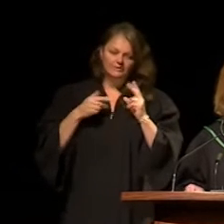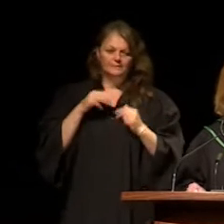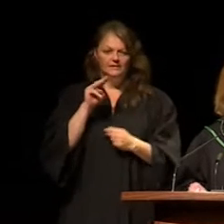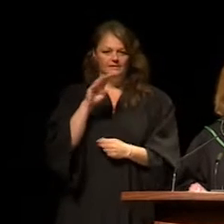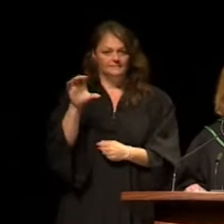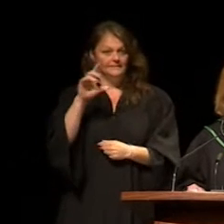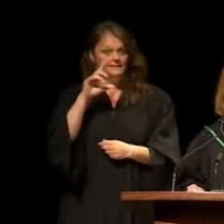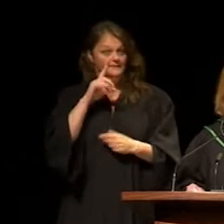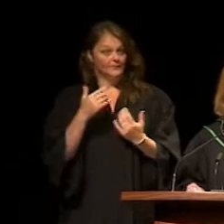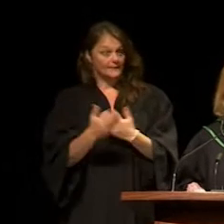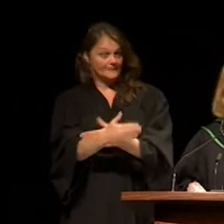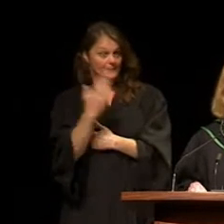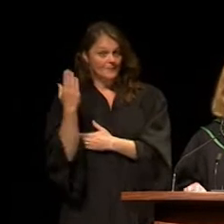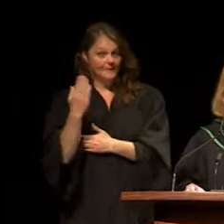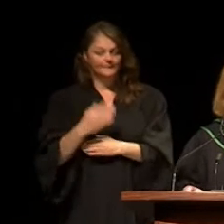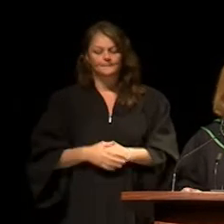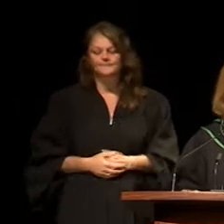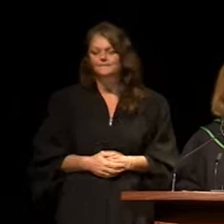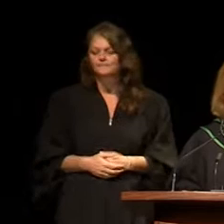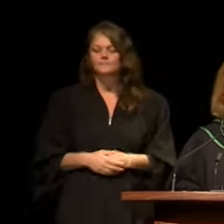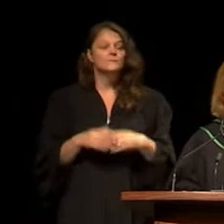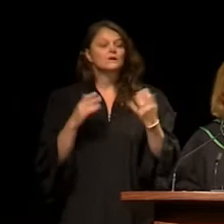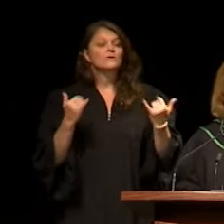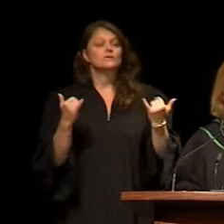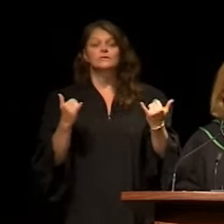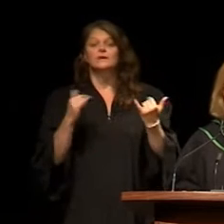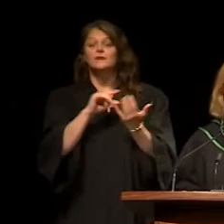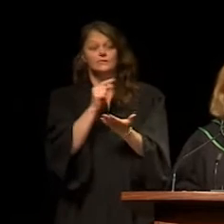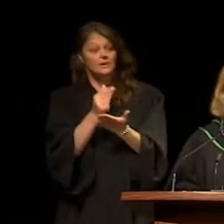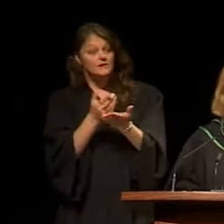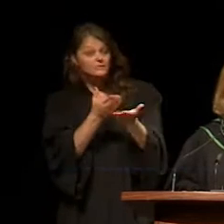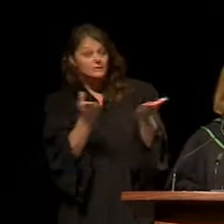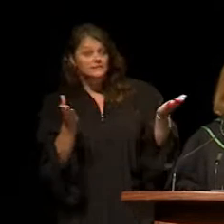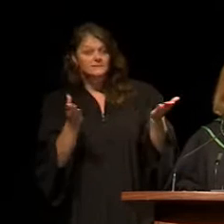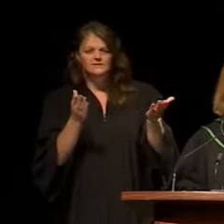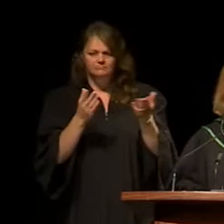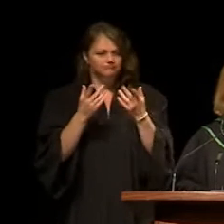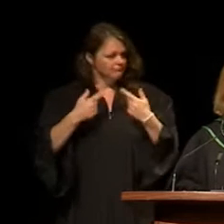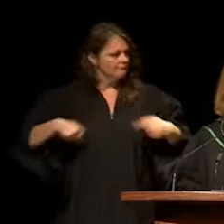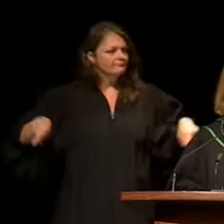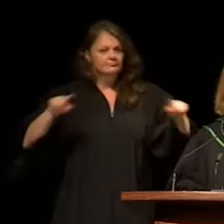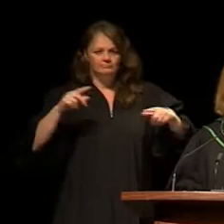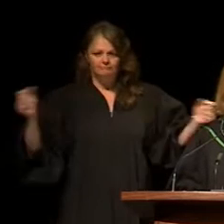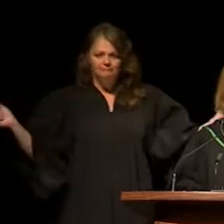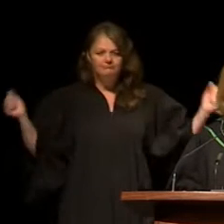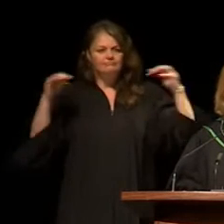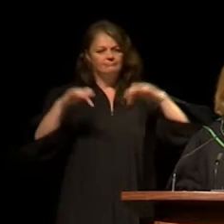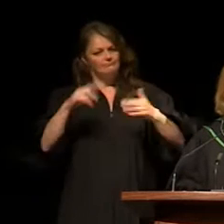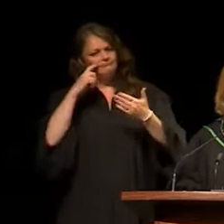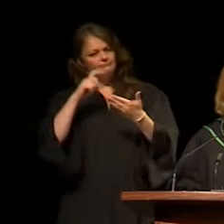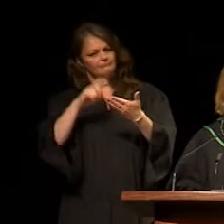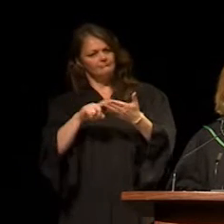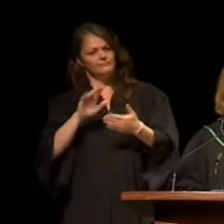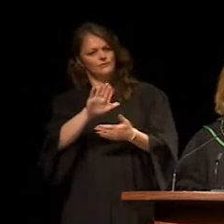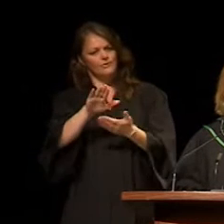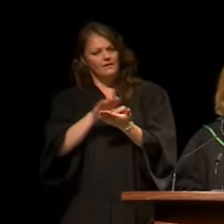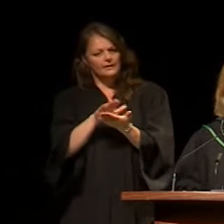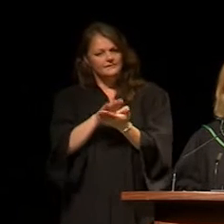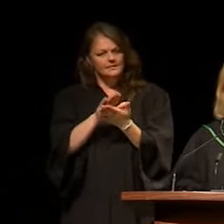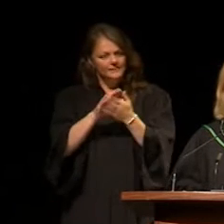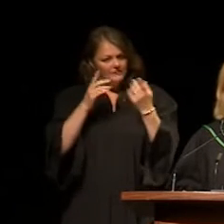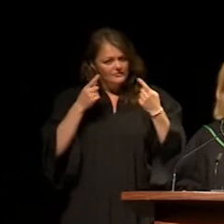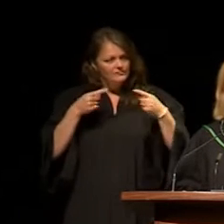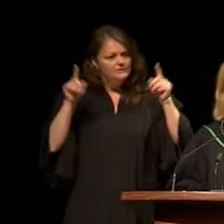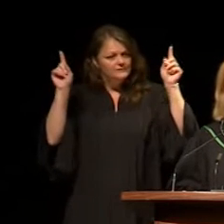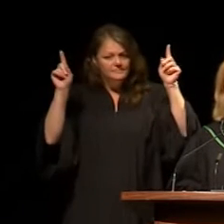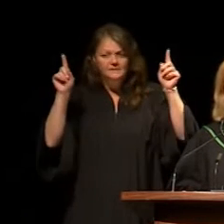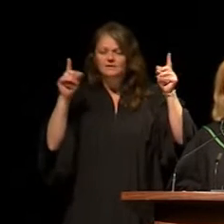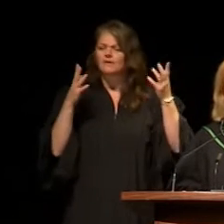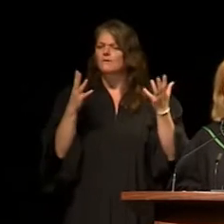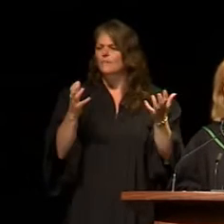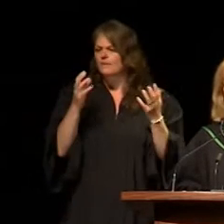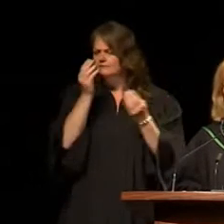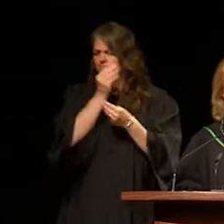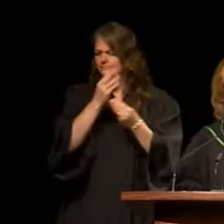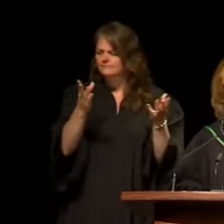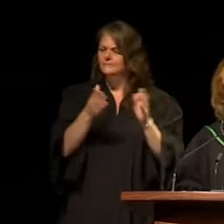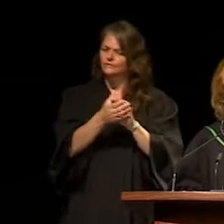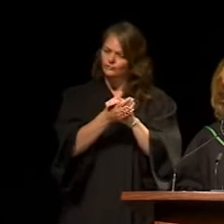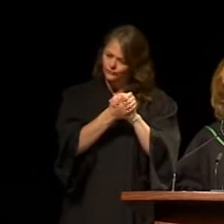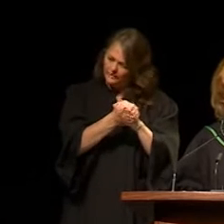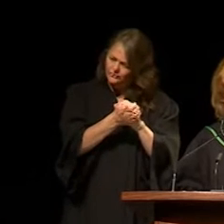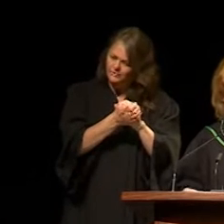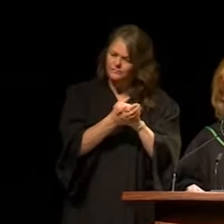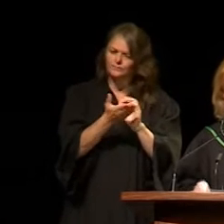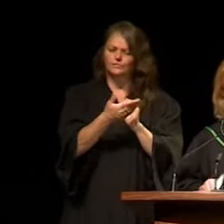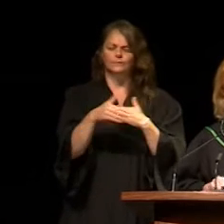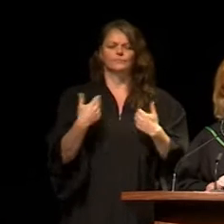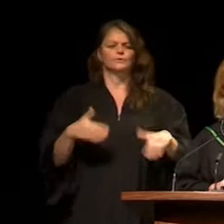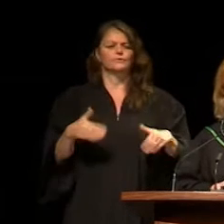this morning. Graduates, today as we gather to recognize your academic achievements, I want to congratulate you. You